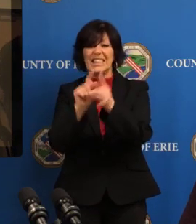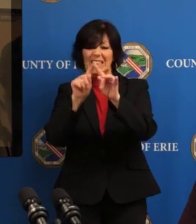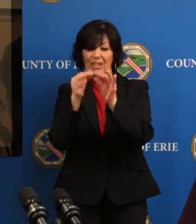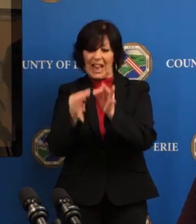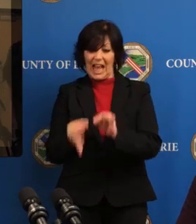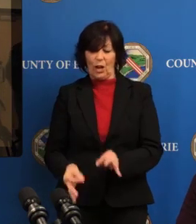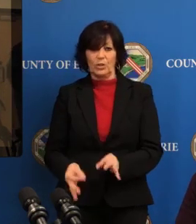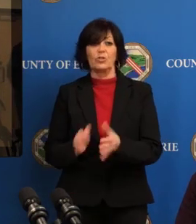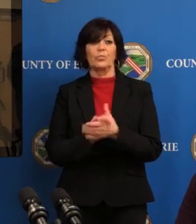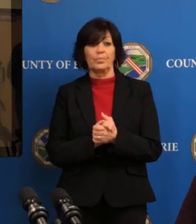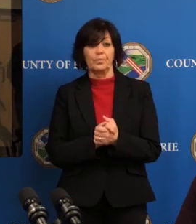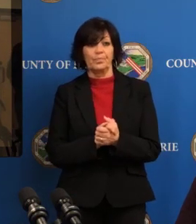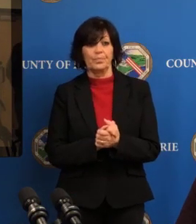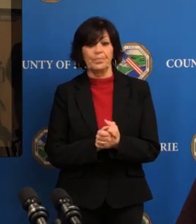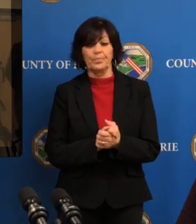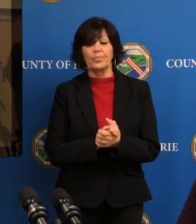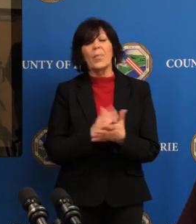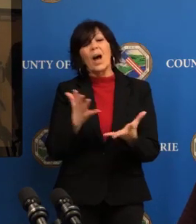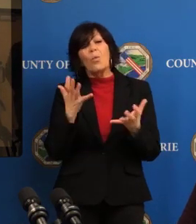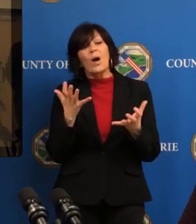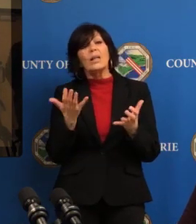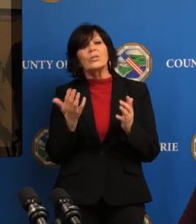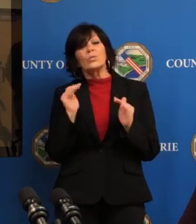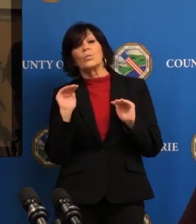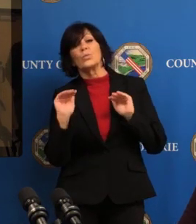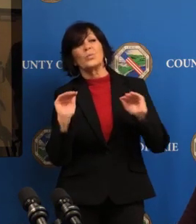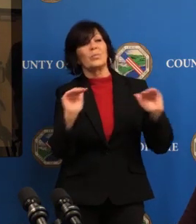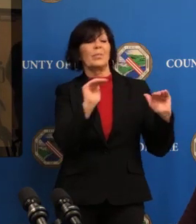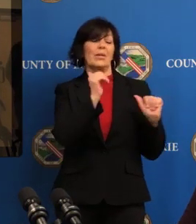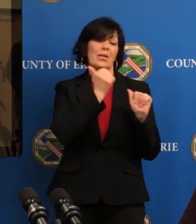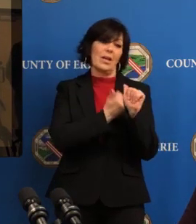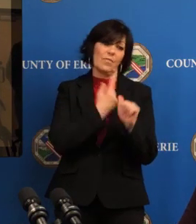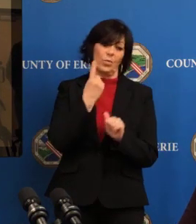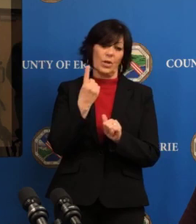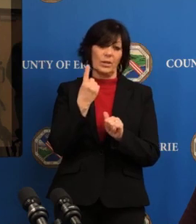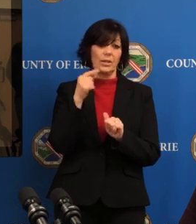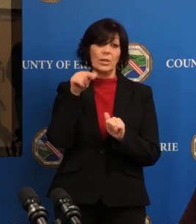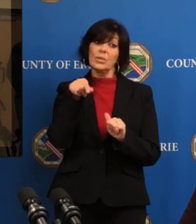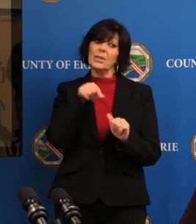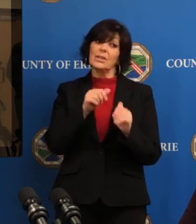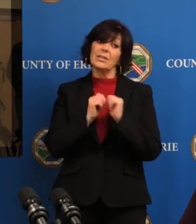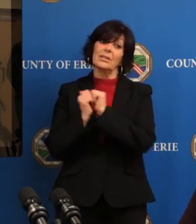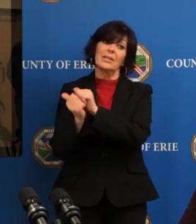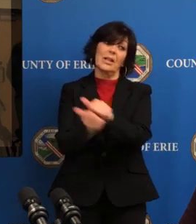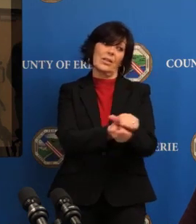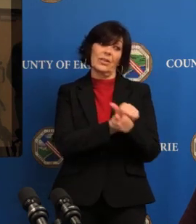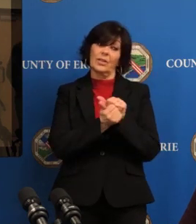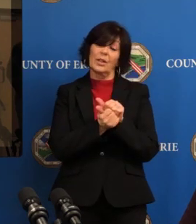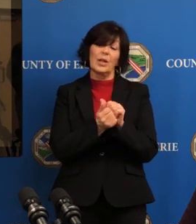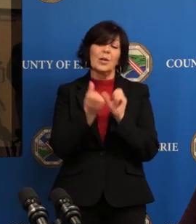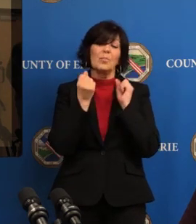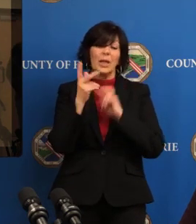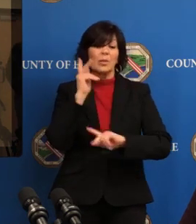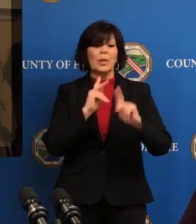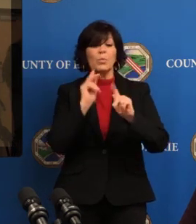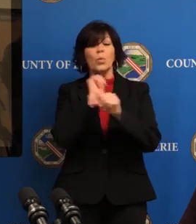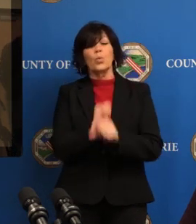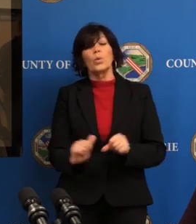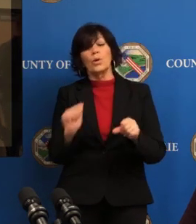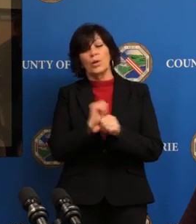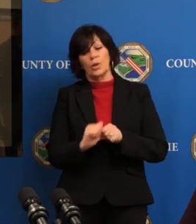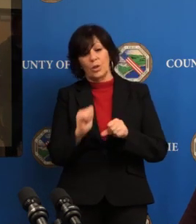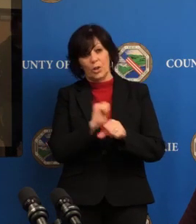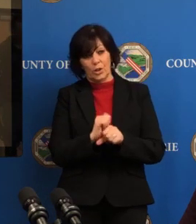people who speak other languages. I just want to once again remind everybody, we're all in it together. There's a lot of people that are working many, many hours.